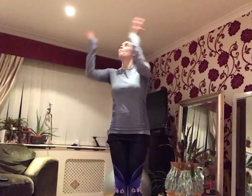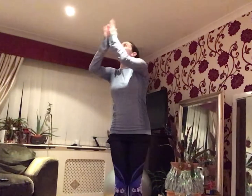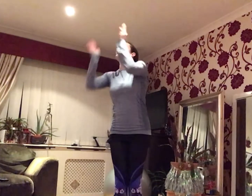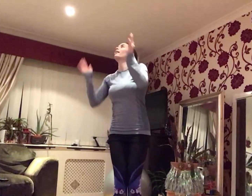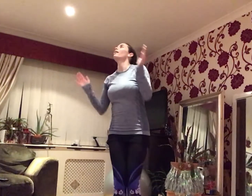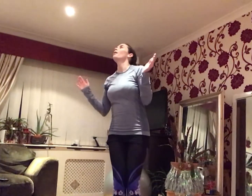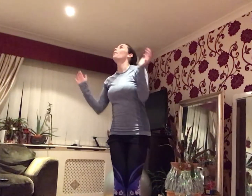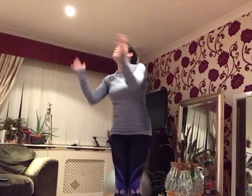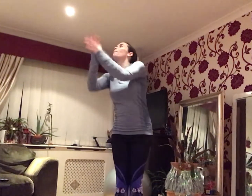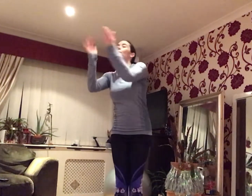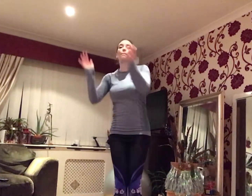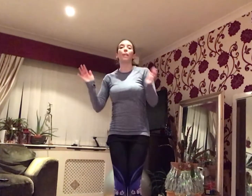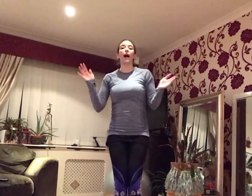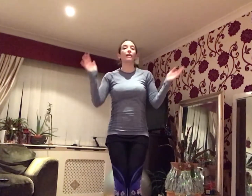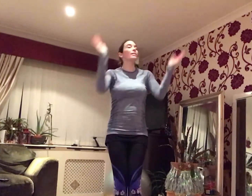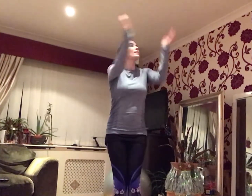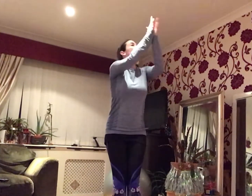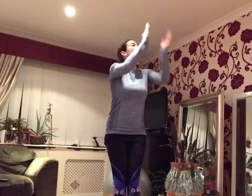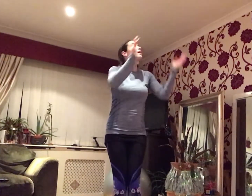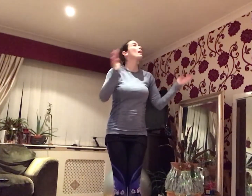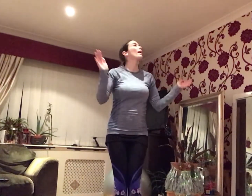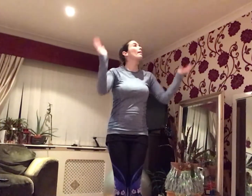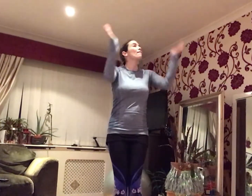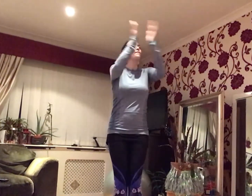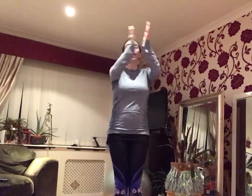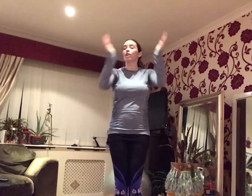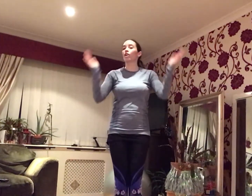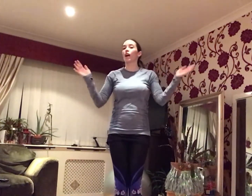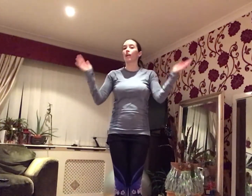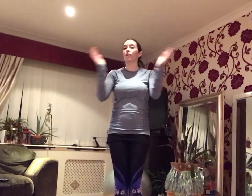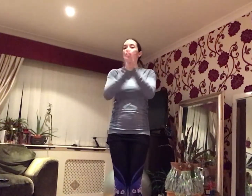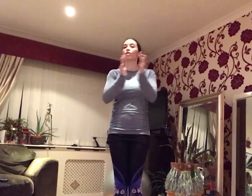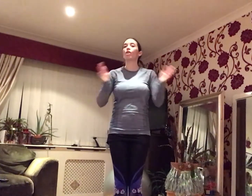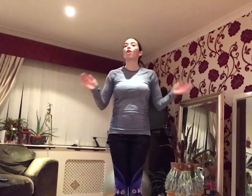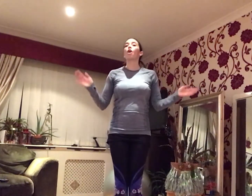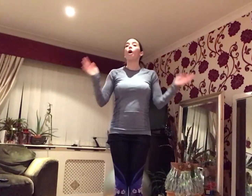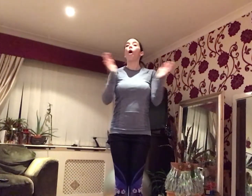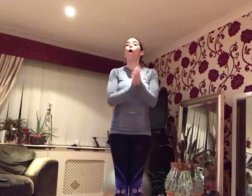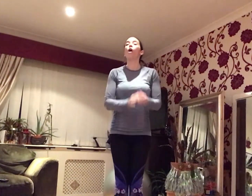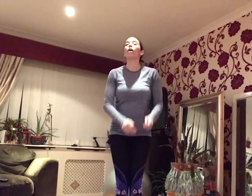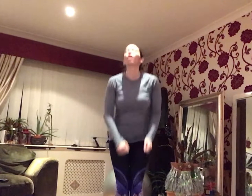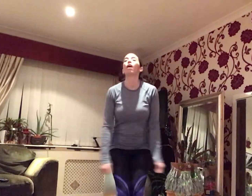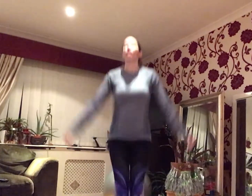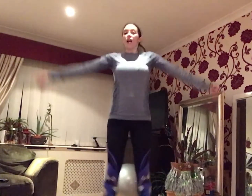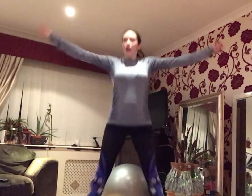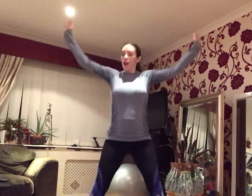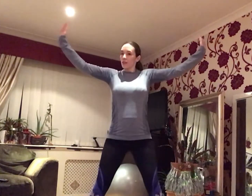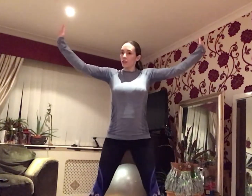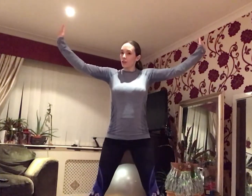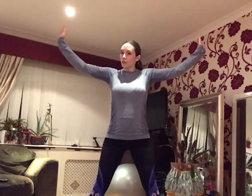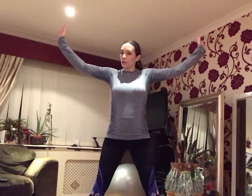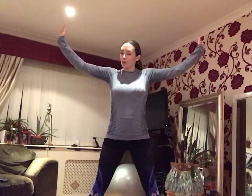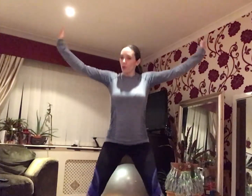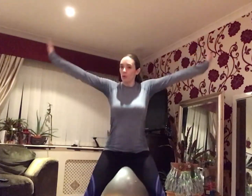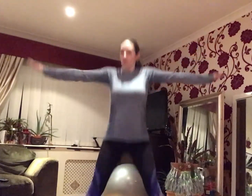big bangs like the firecrackers, or you can use your whole